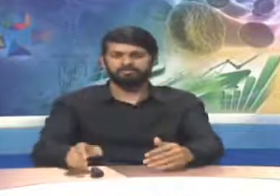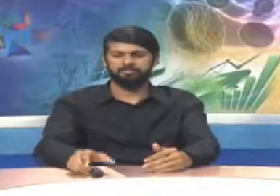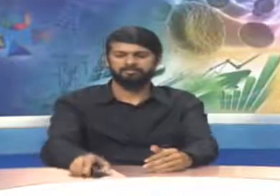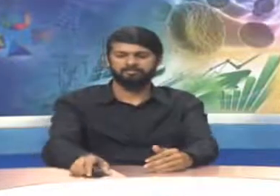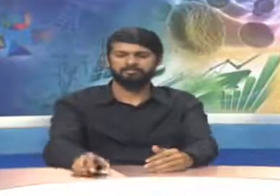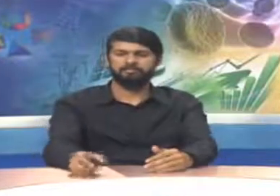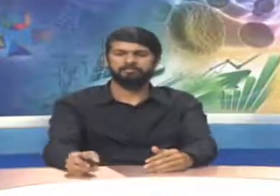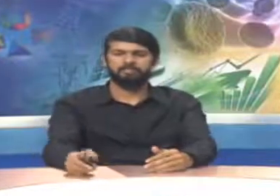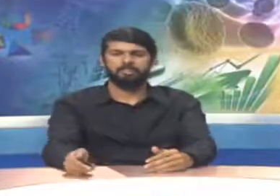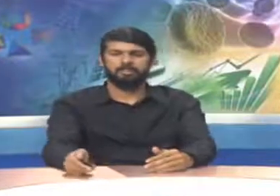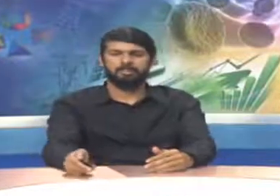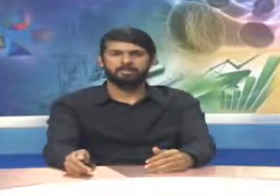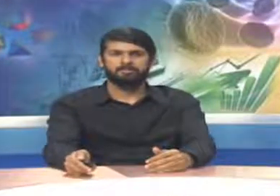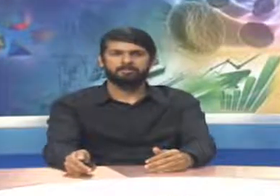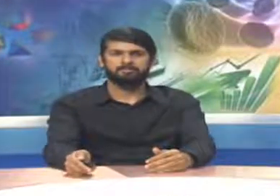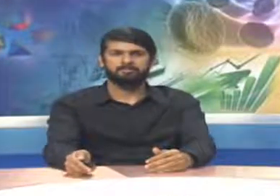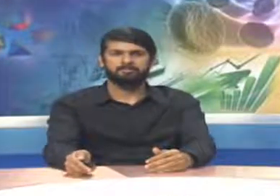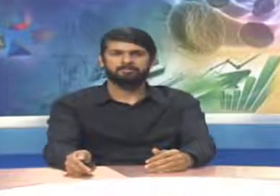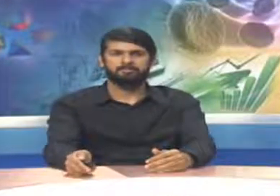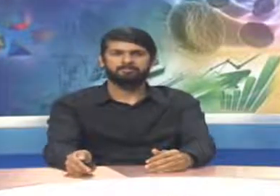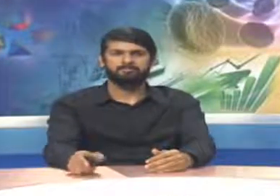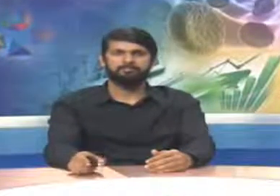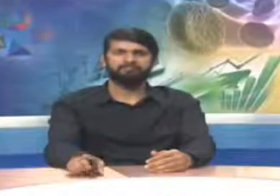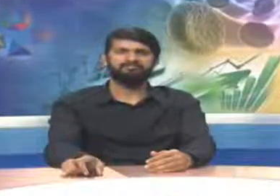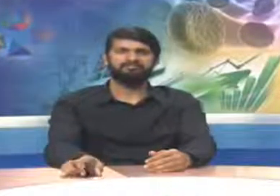Today's chapter objective is